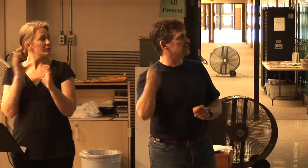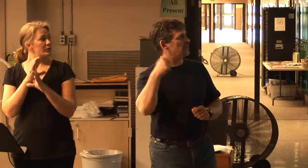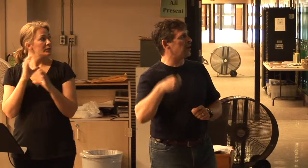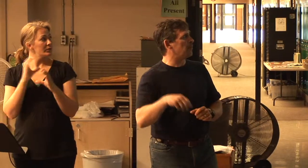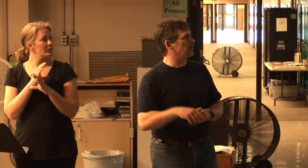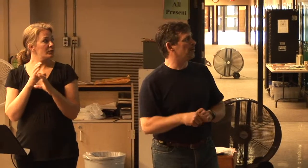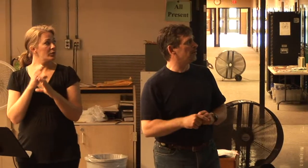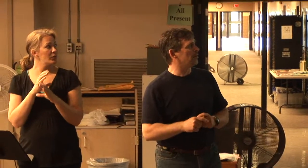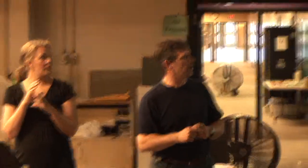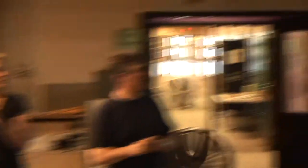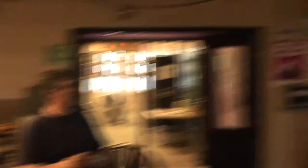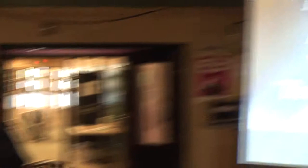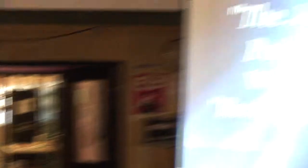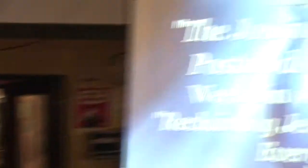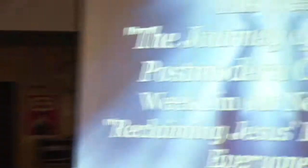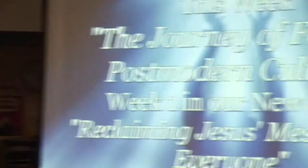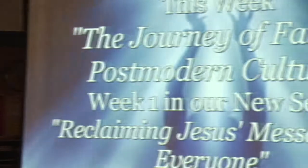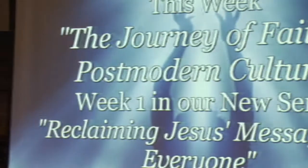Next volume.